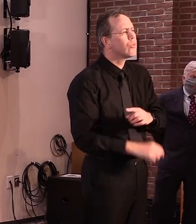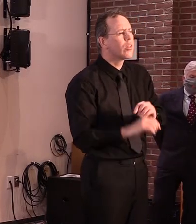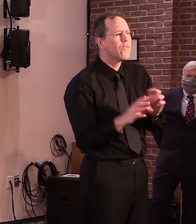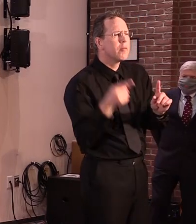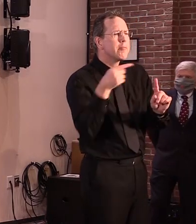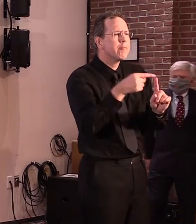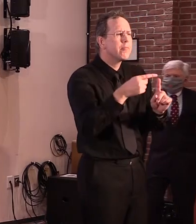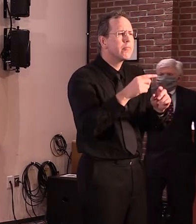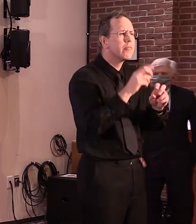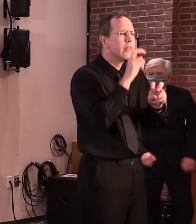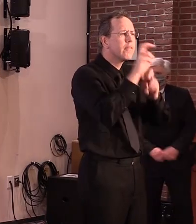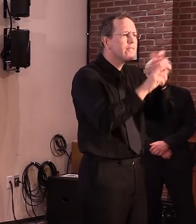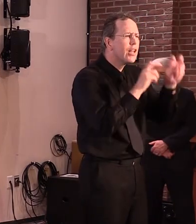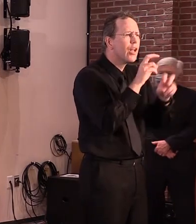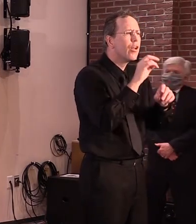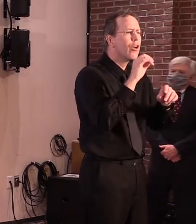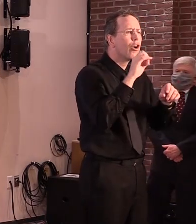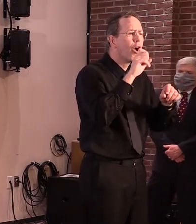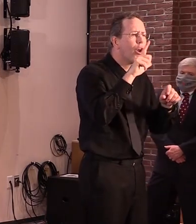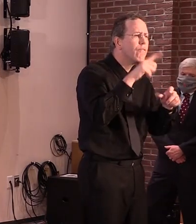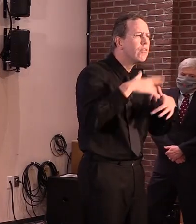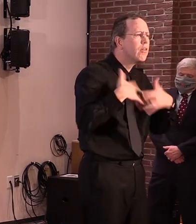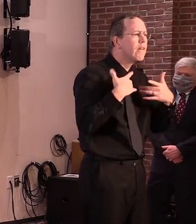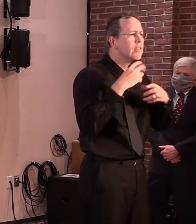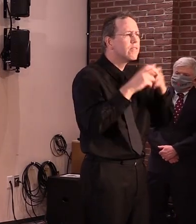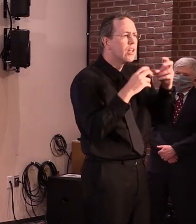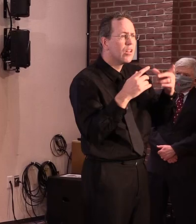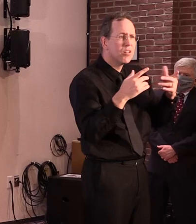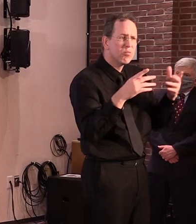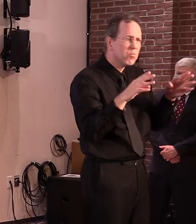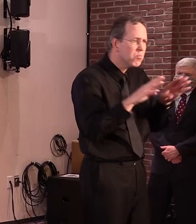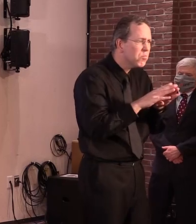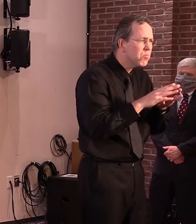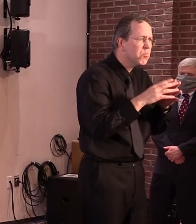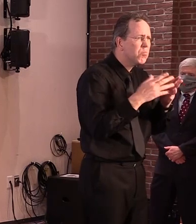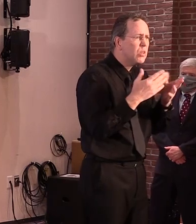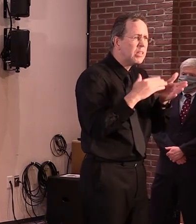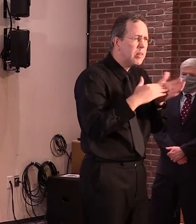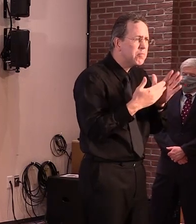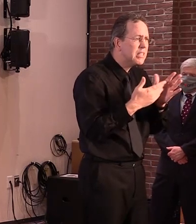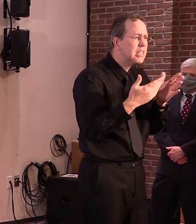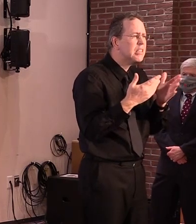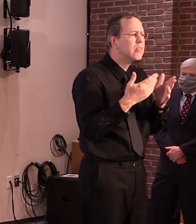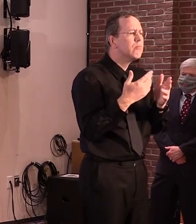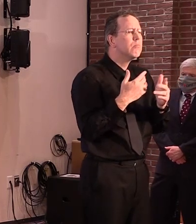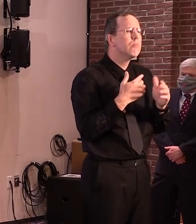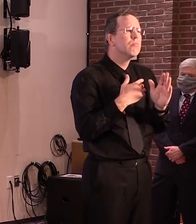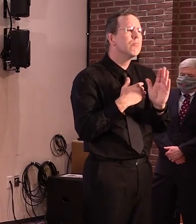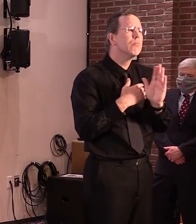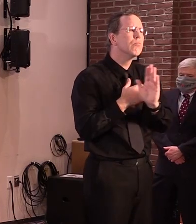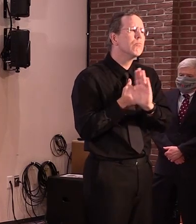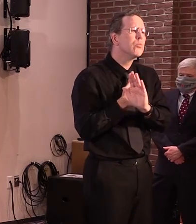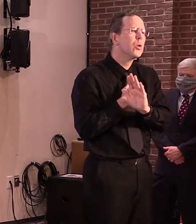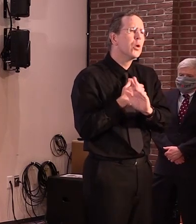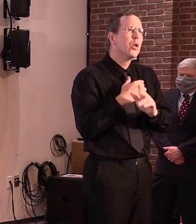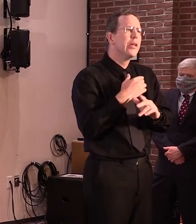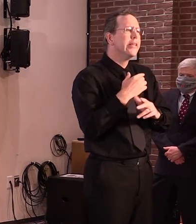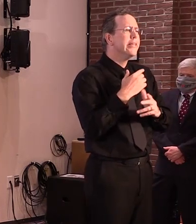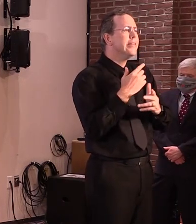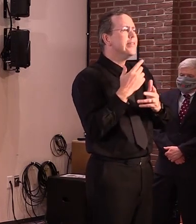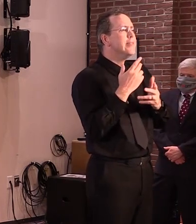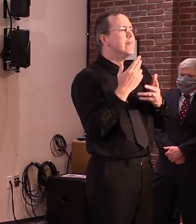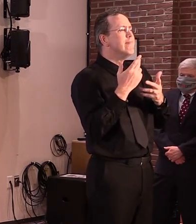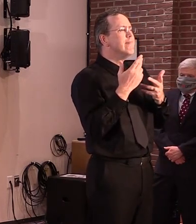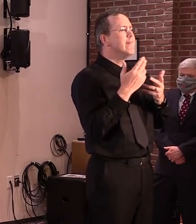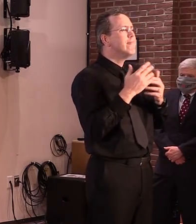wondering what this means to a place near and dear to you, Thunder Road, and even the Vermont Lake Monsters that